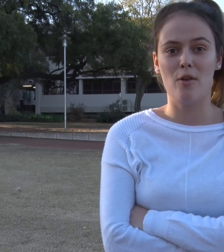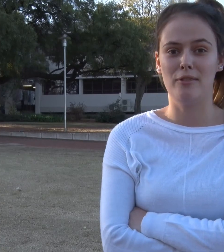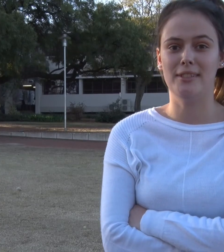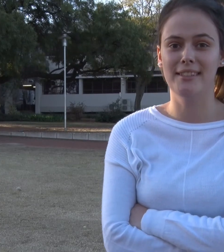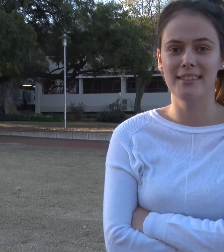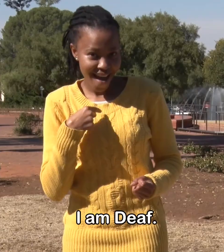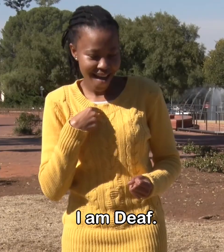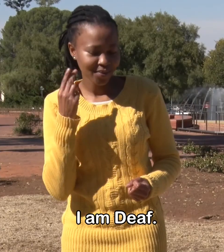Afrikaans.